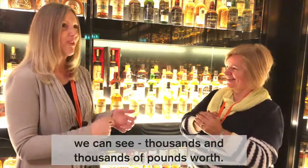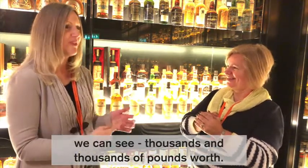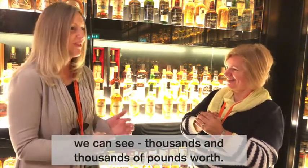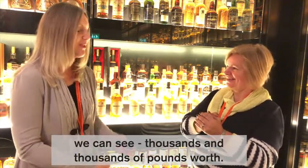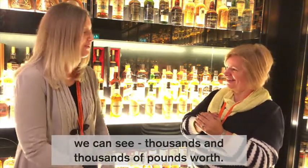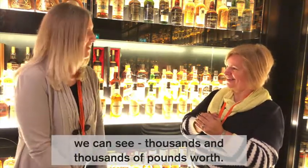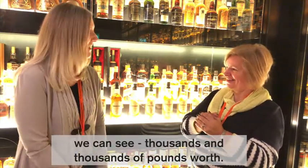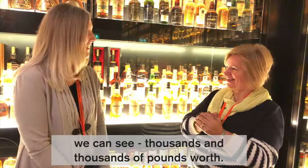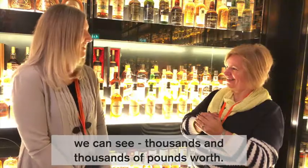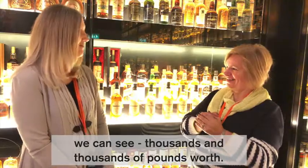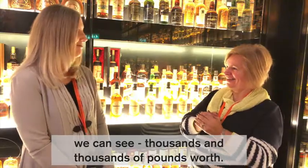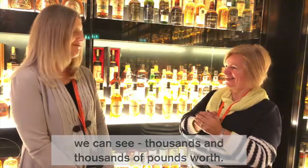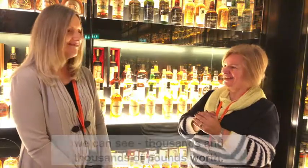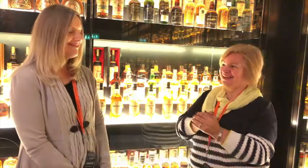we can see, thousands and thousands of pounds worth.